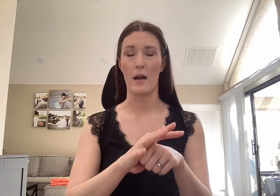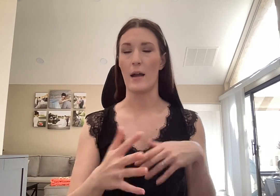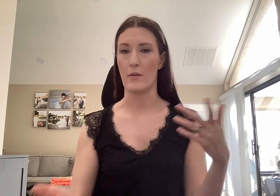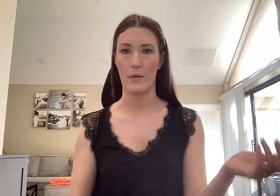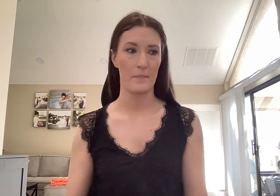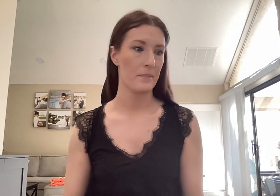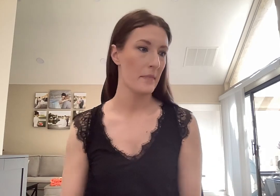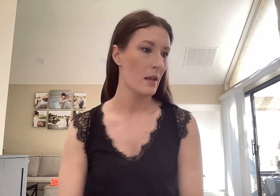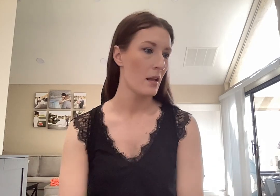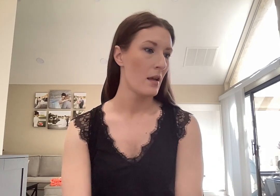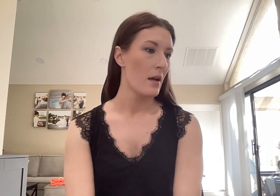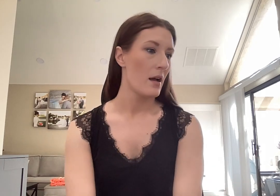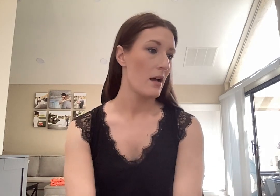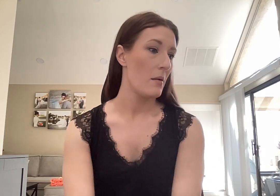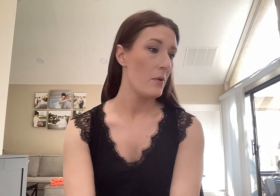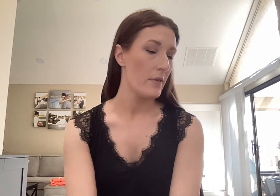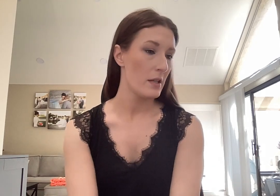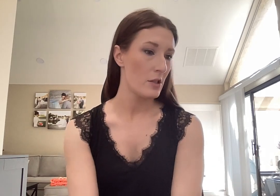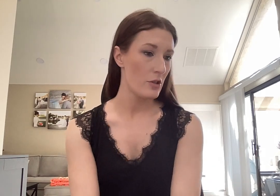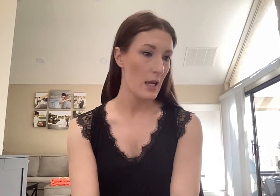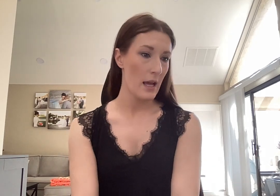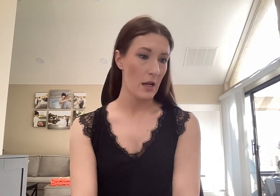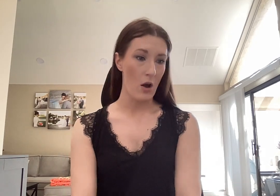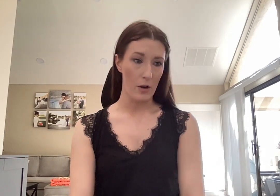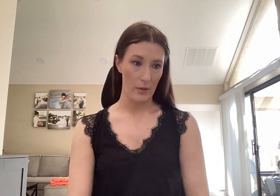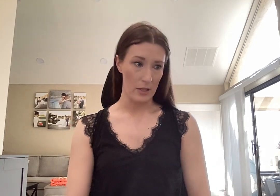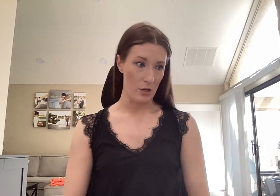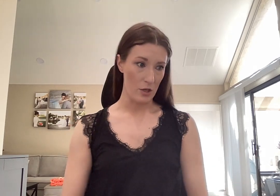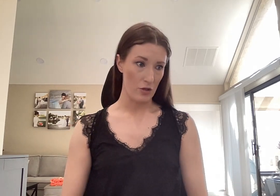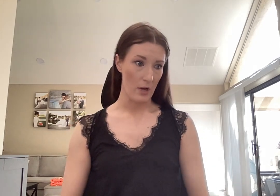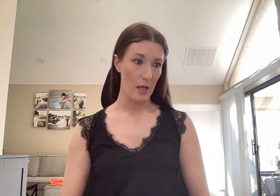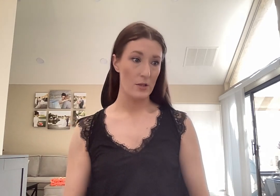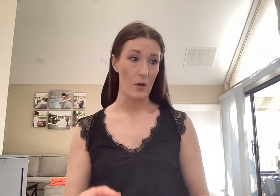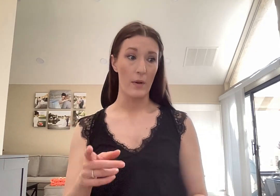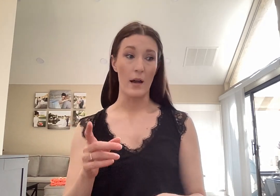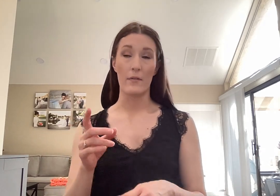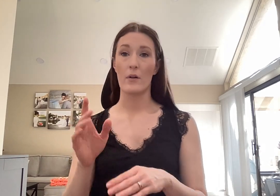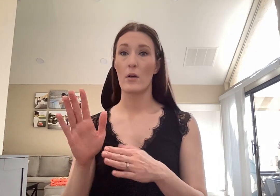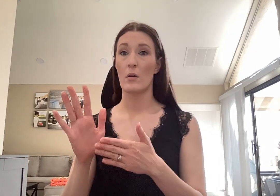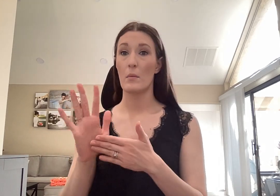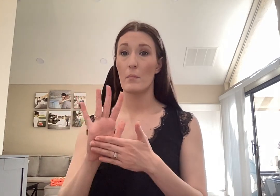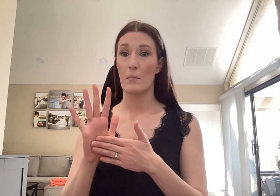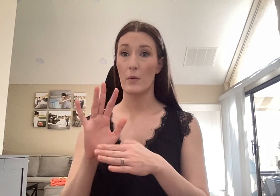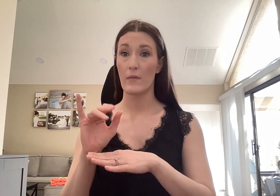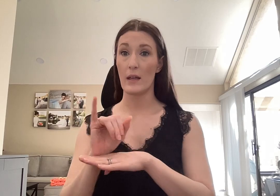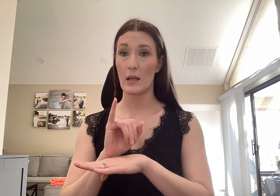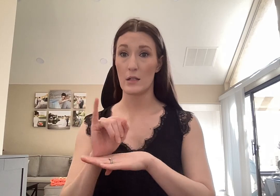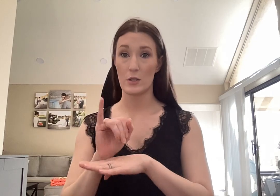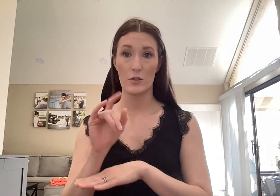don't know. Movie industry and auto industry. So we have movie industry